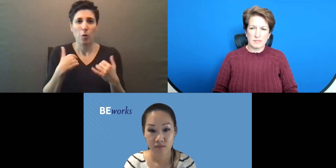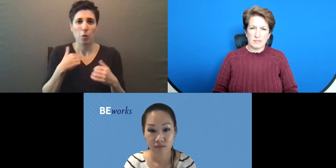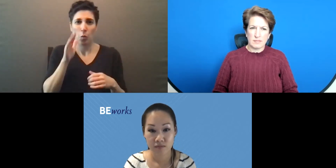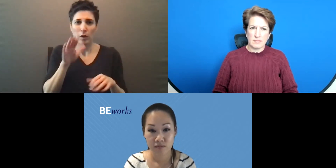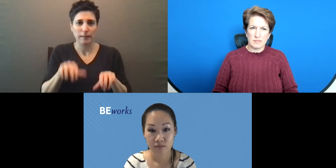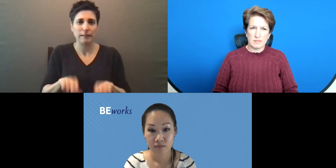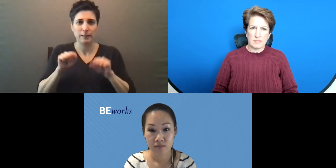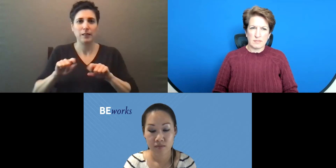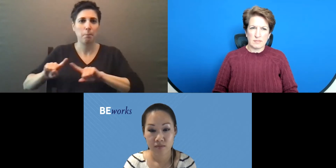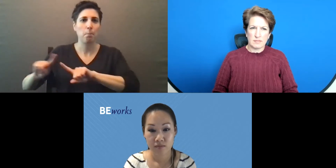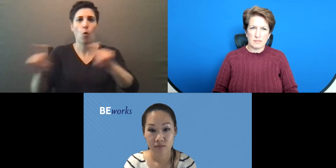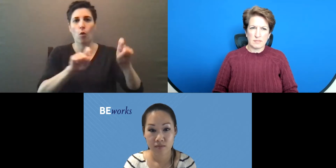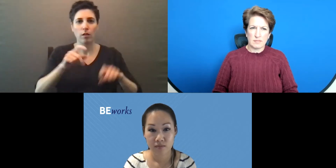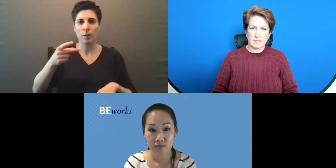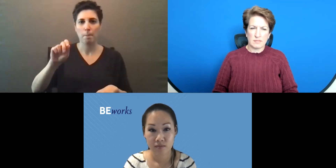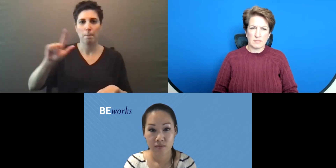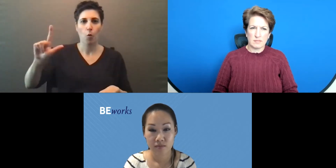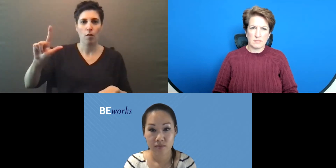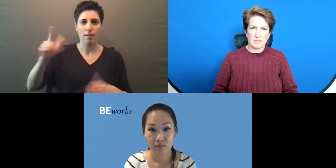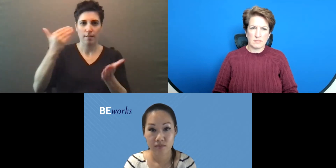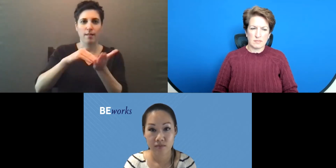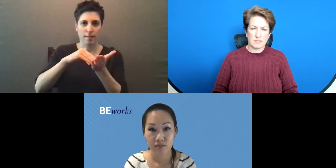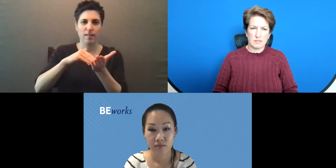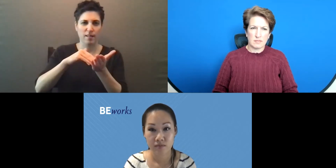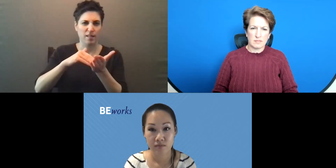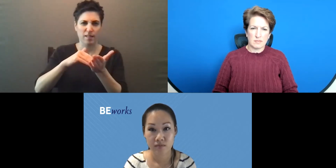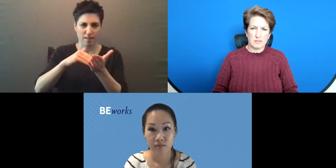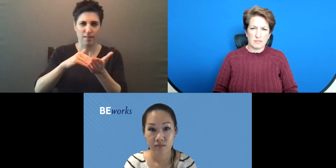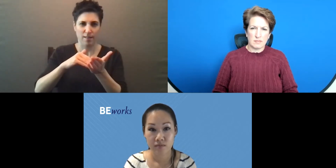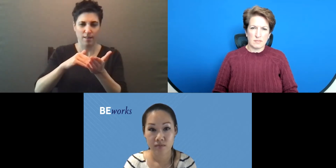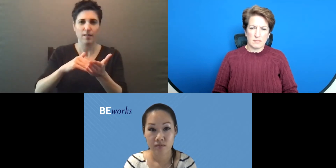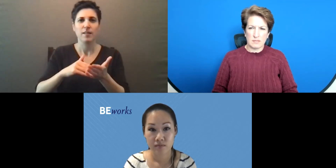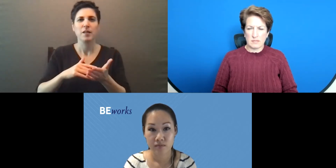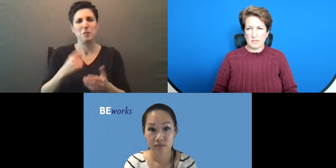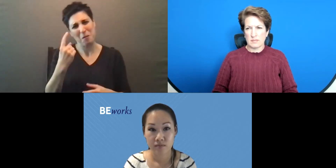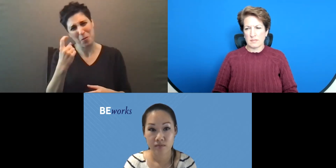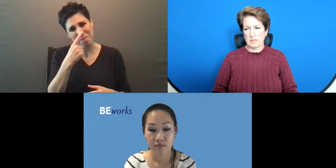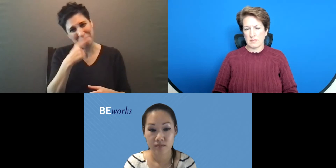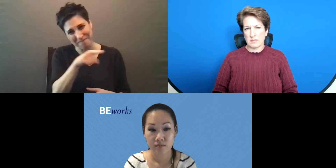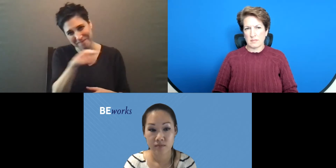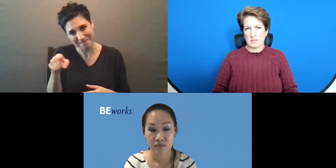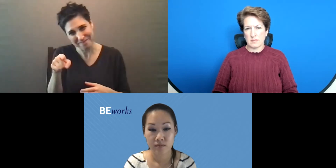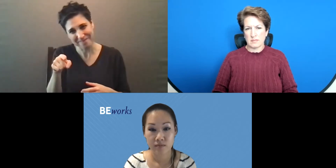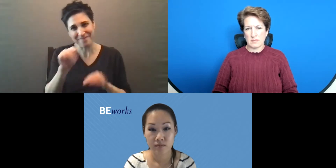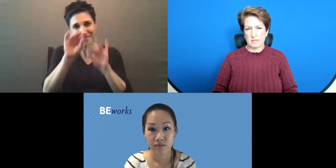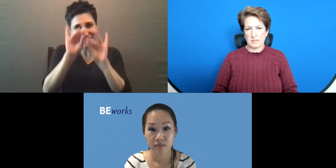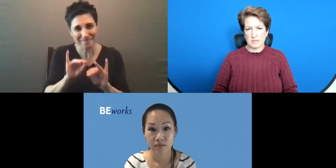poll. If you don't mind just participating in one last quick poll to let us